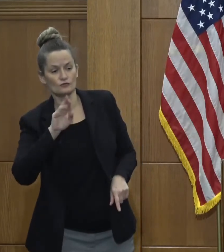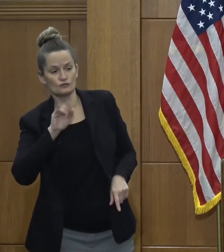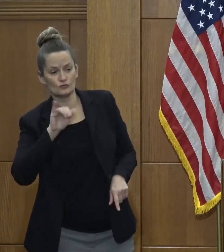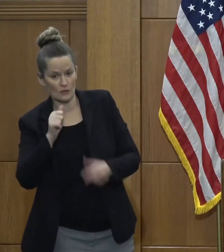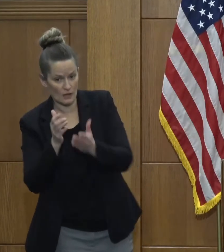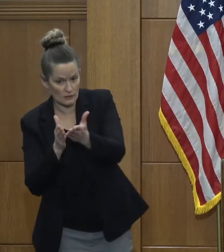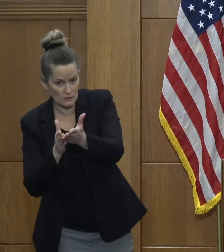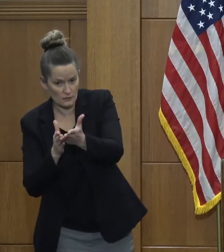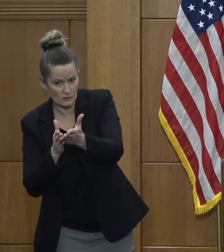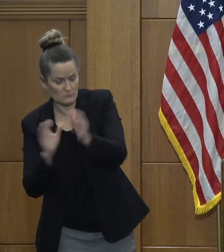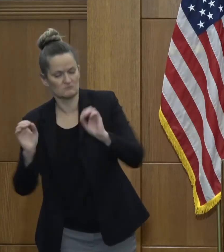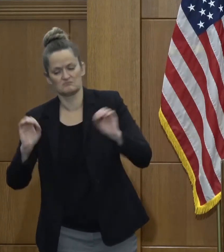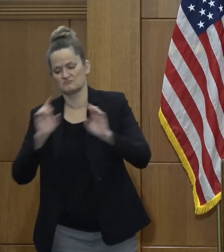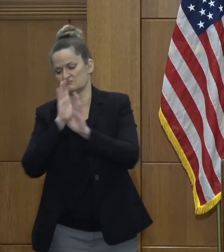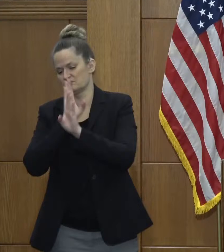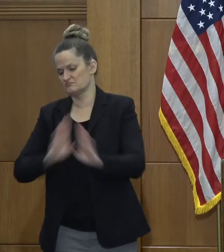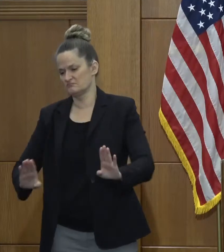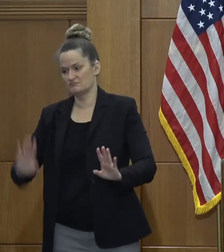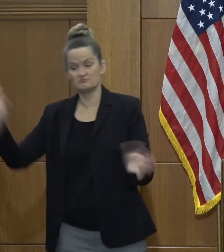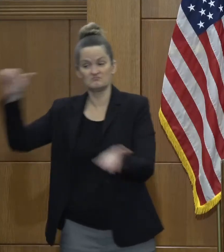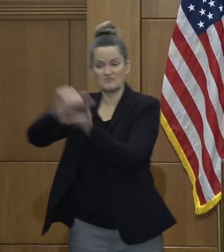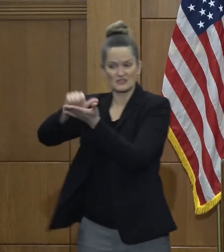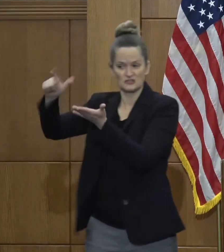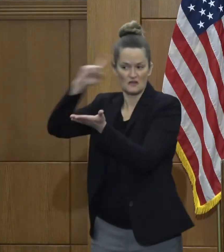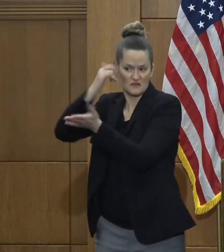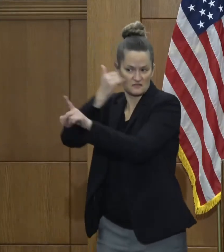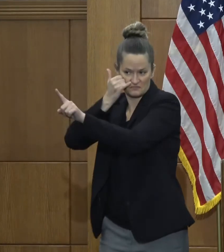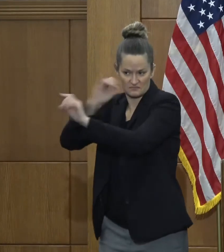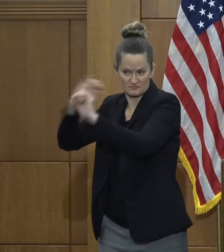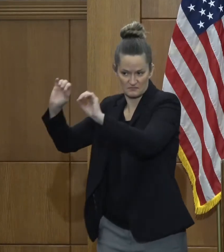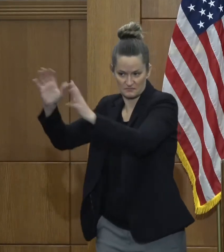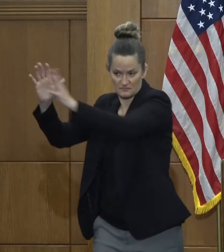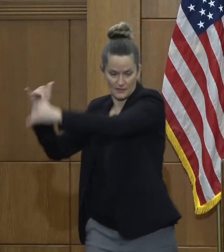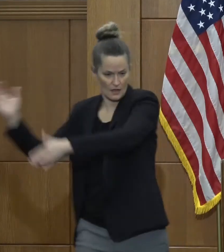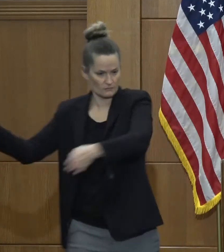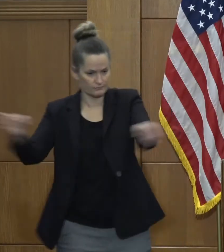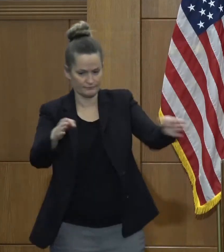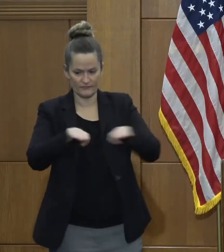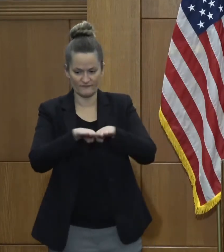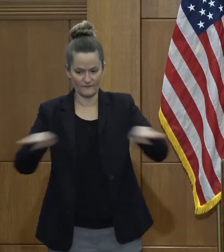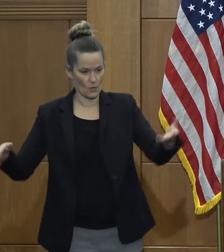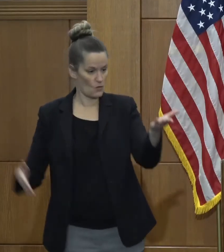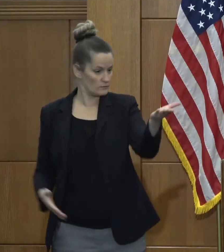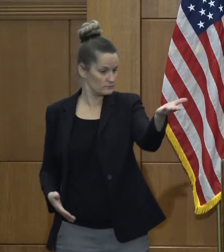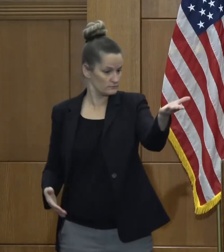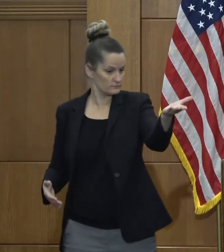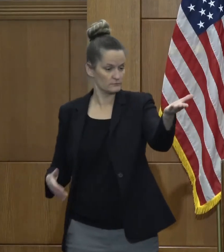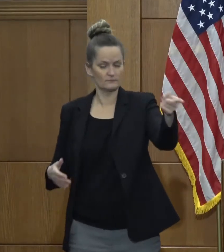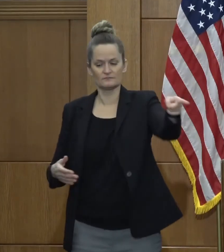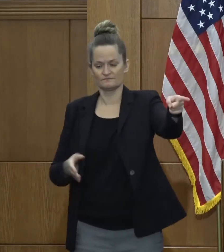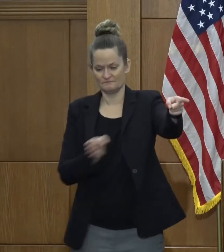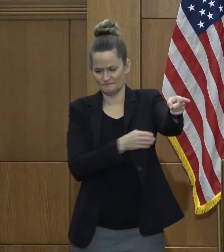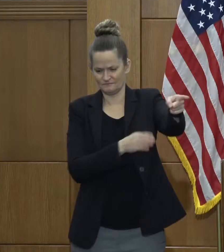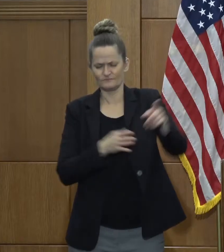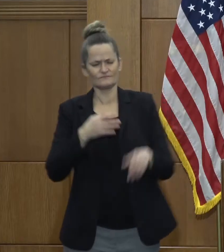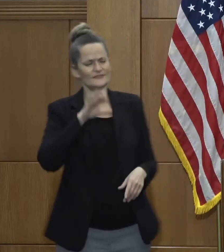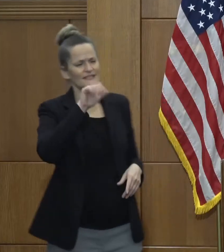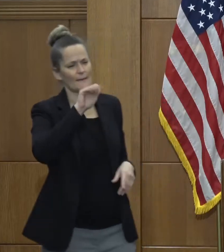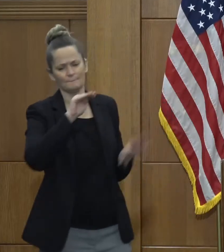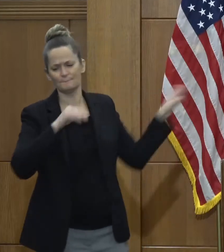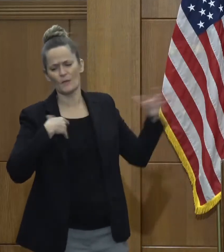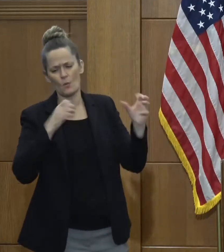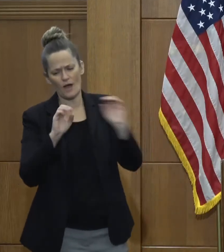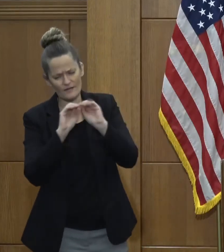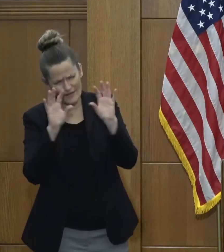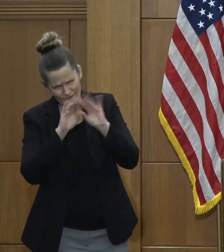All right, that wraps up everyone on the teams. And just to clarify regarding October 14th being the last